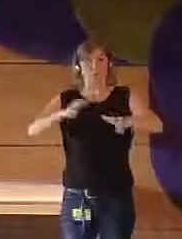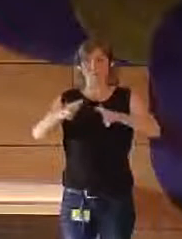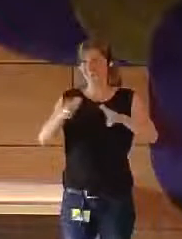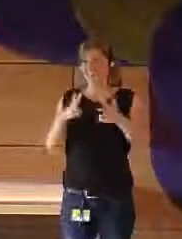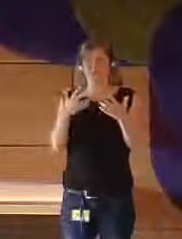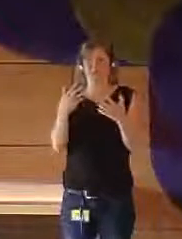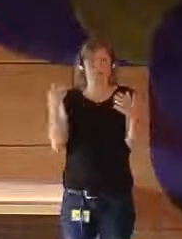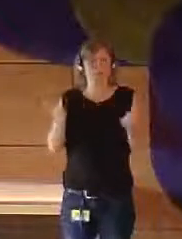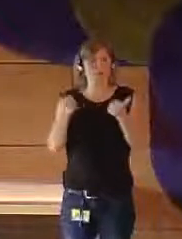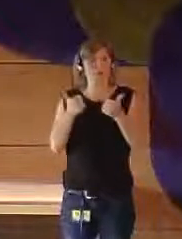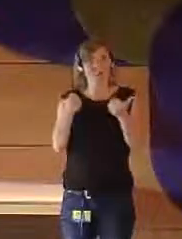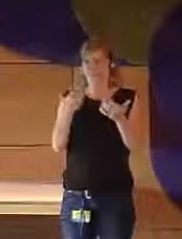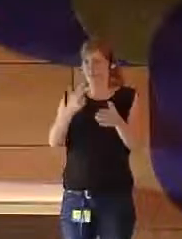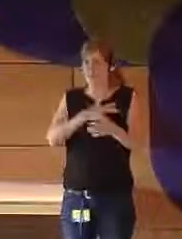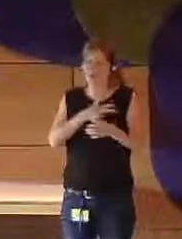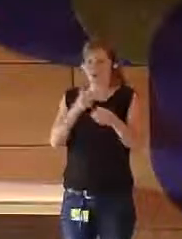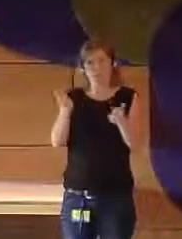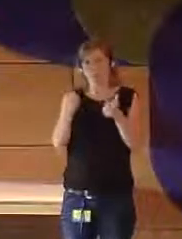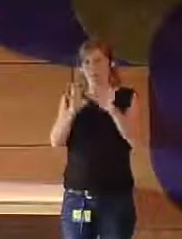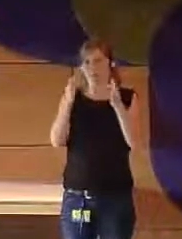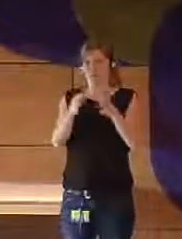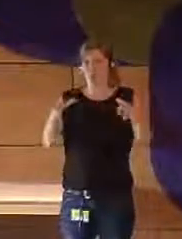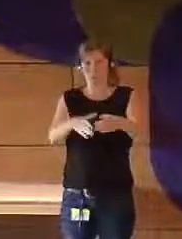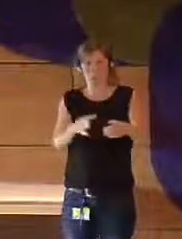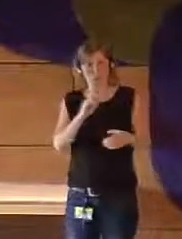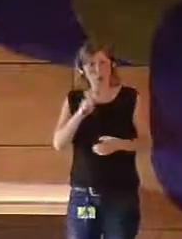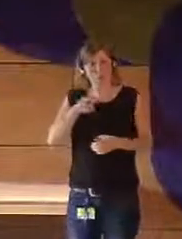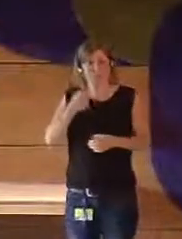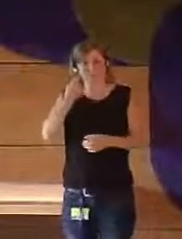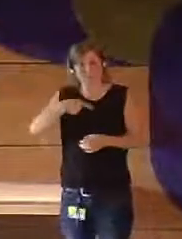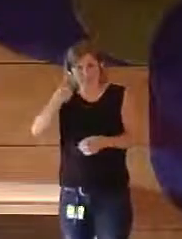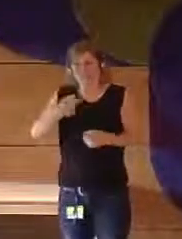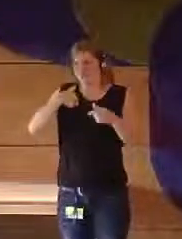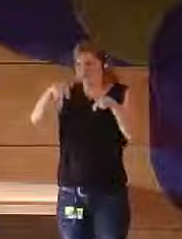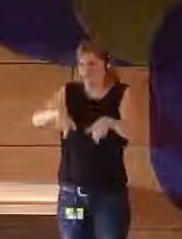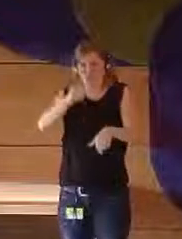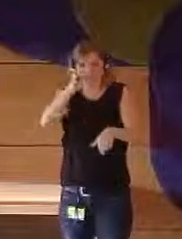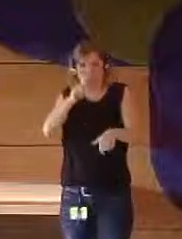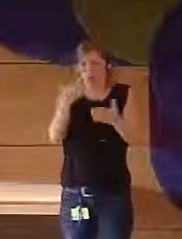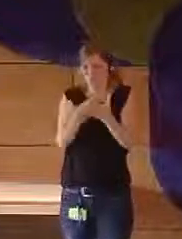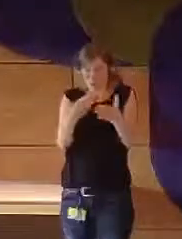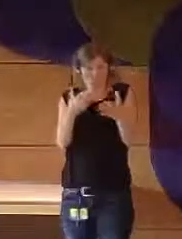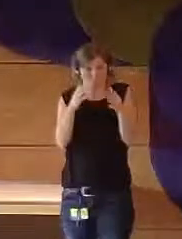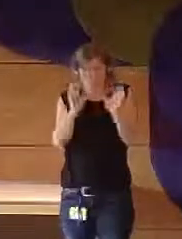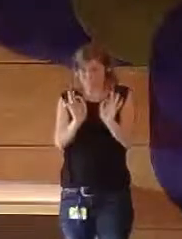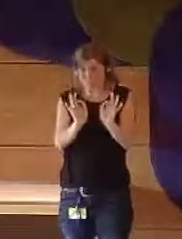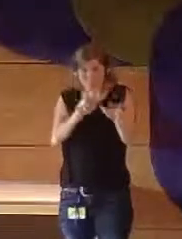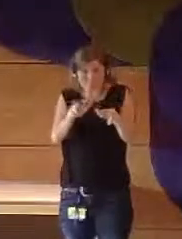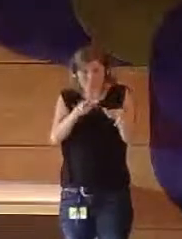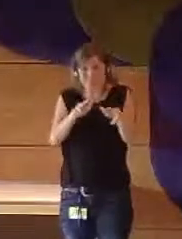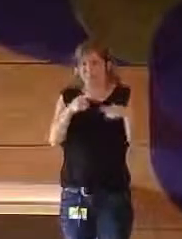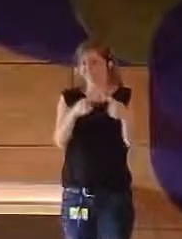very jealous of the family group that you have in Germany and the UK. So if we steal any of your ideas,